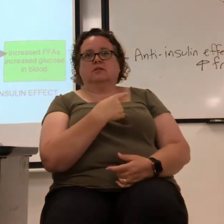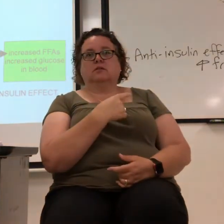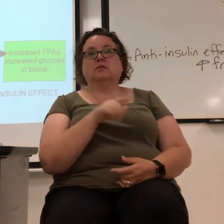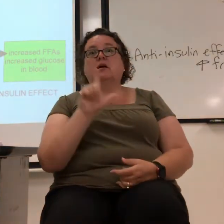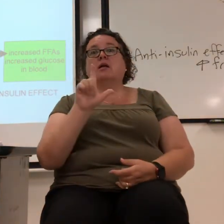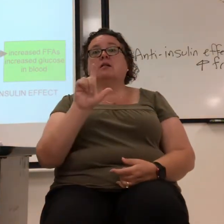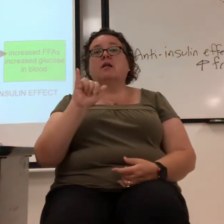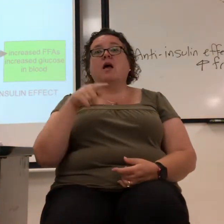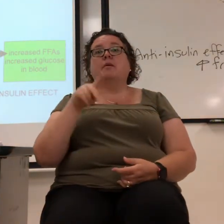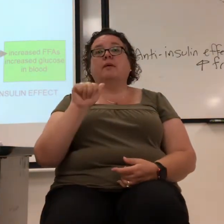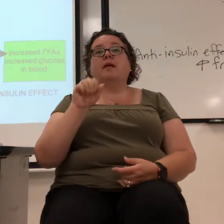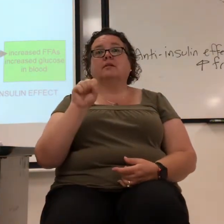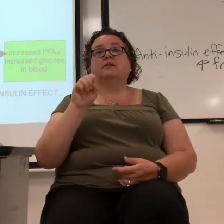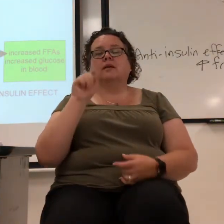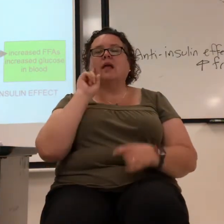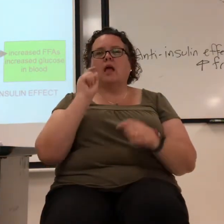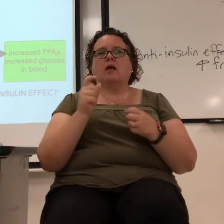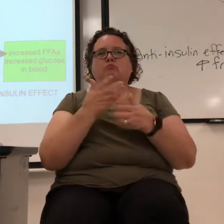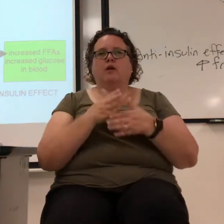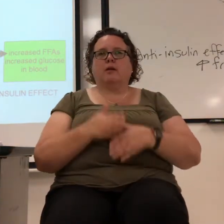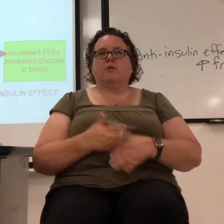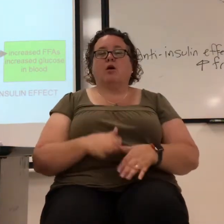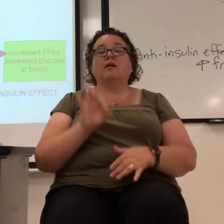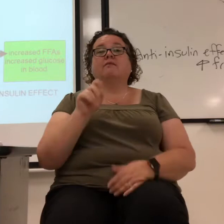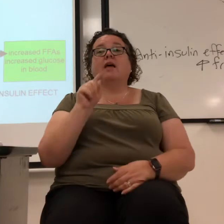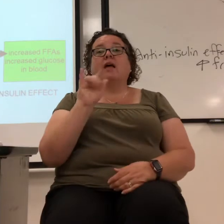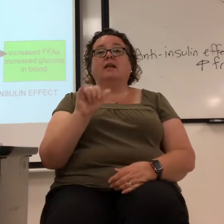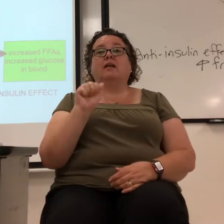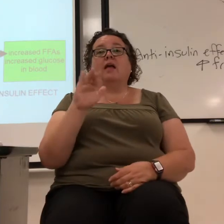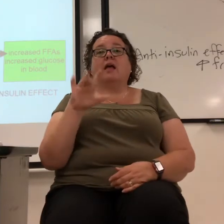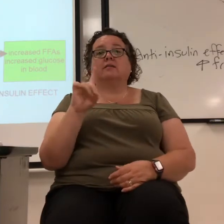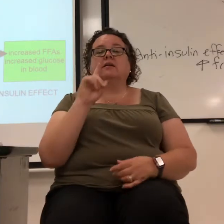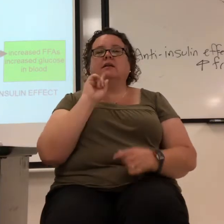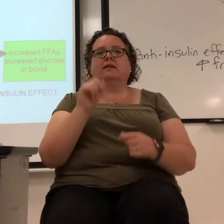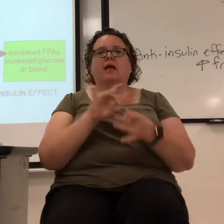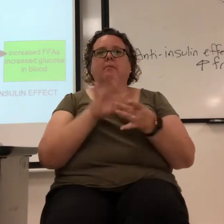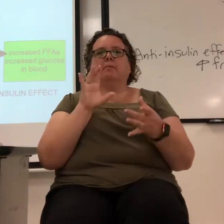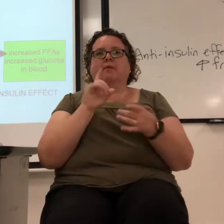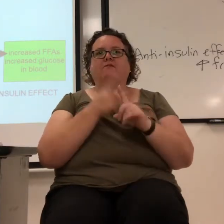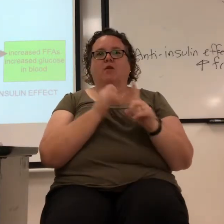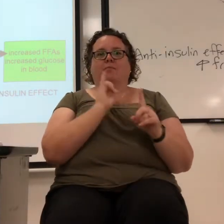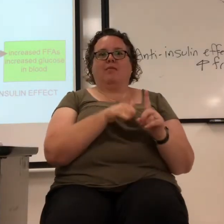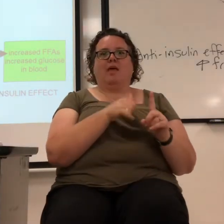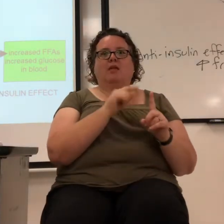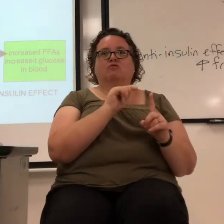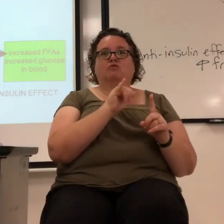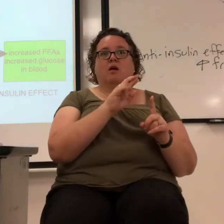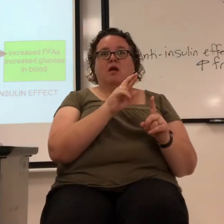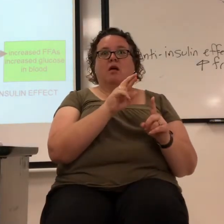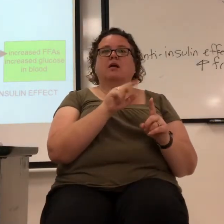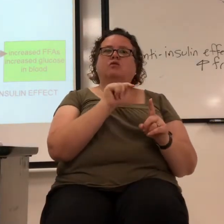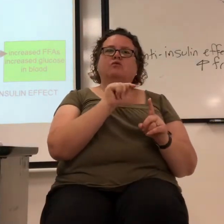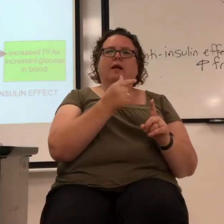apart. The fatty acid can be liberated from this triglyceride molecule and,